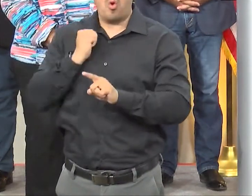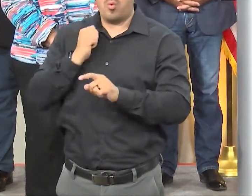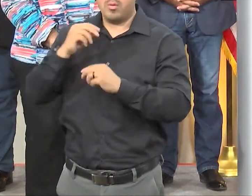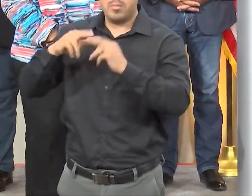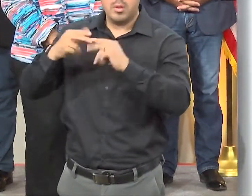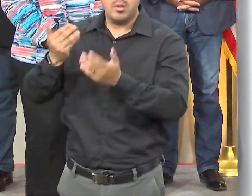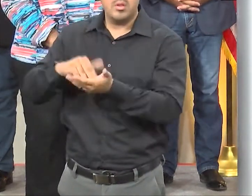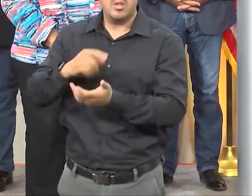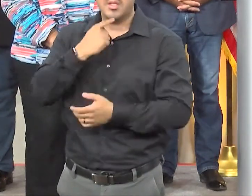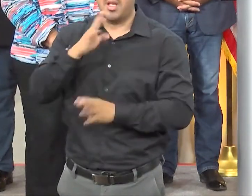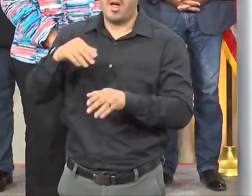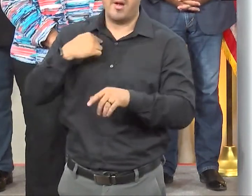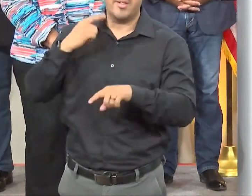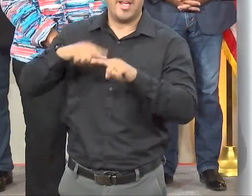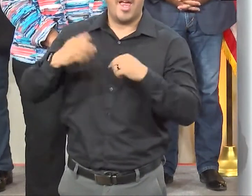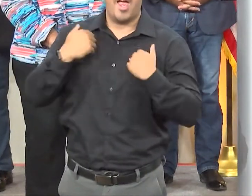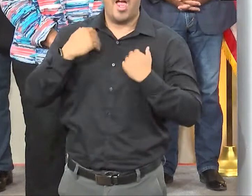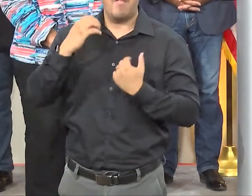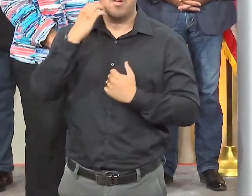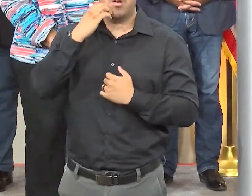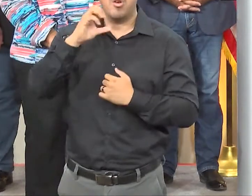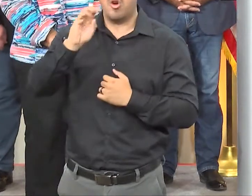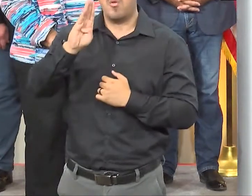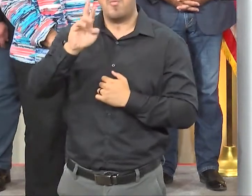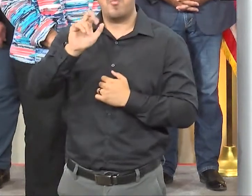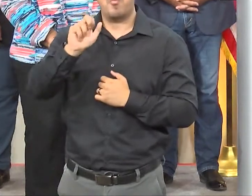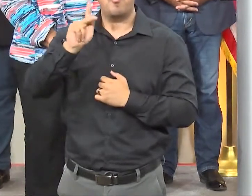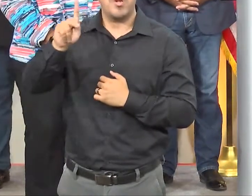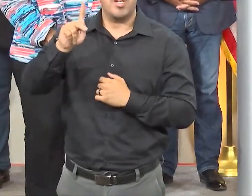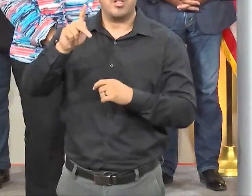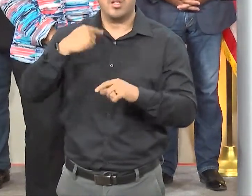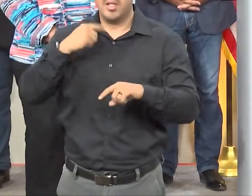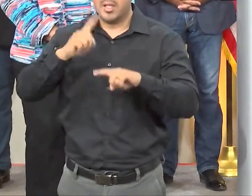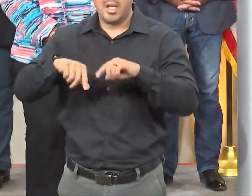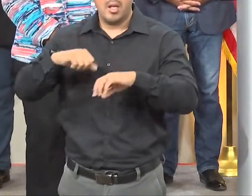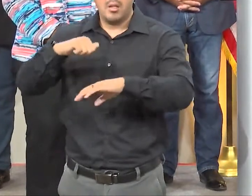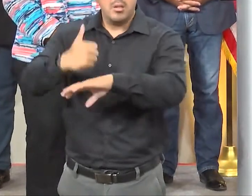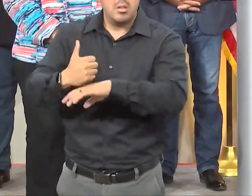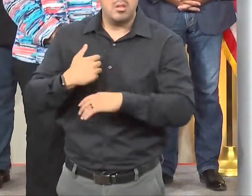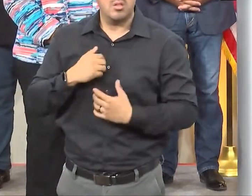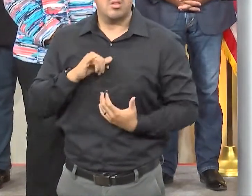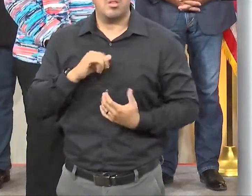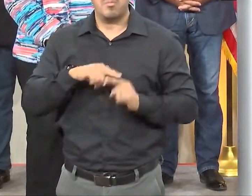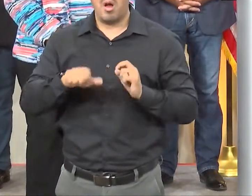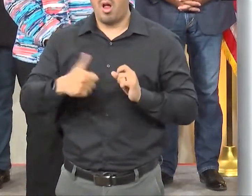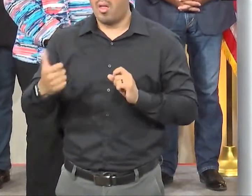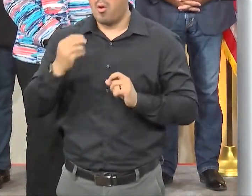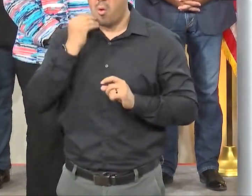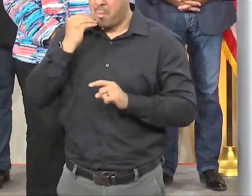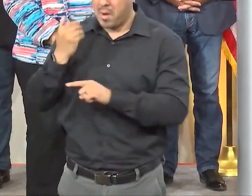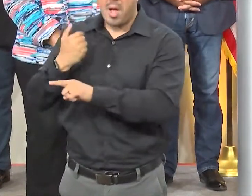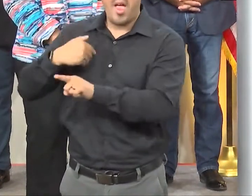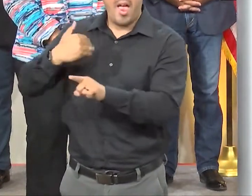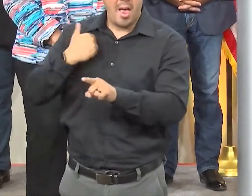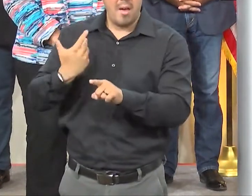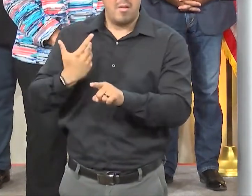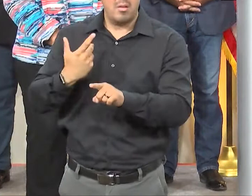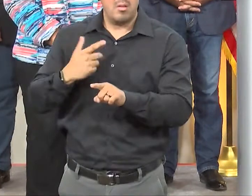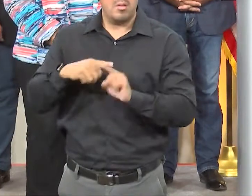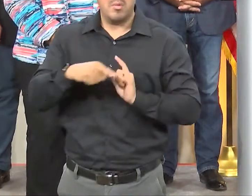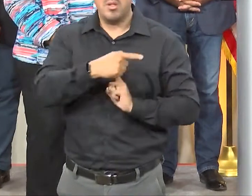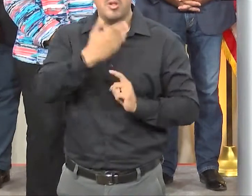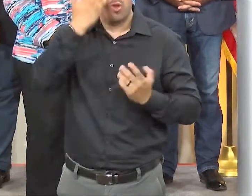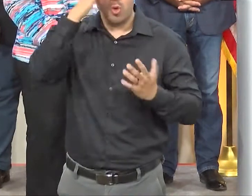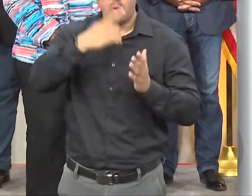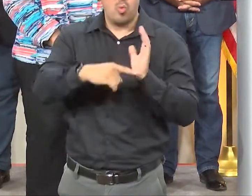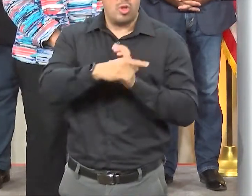us they couldn't do brick, yet in Scarsdale, which is not too far from us, they've got brick. They don't seem to really know